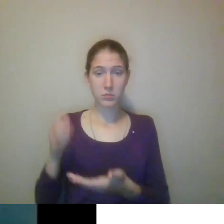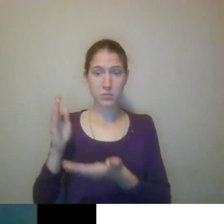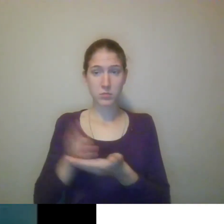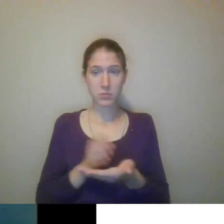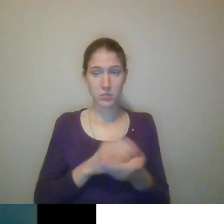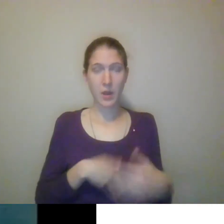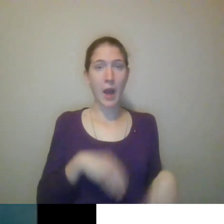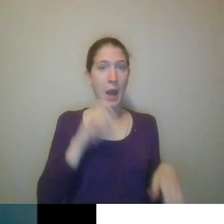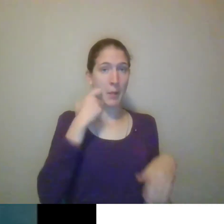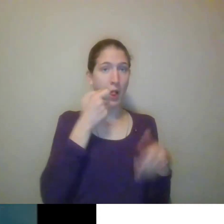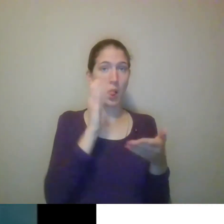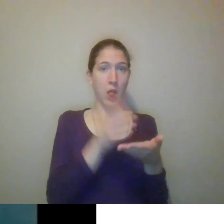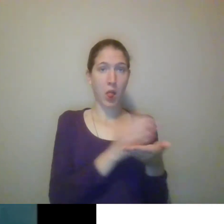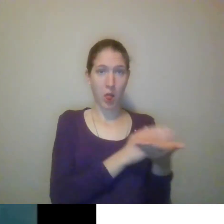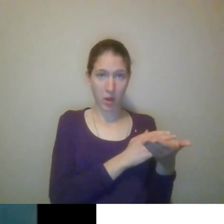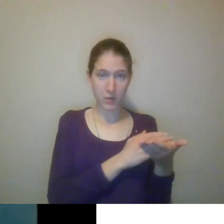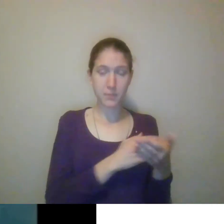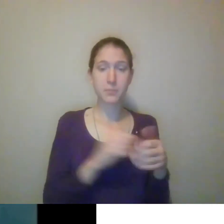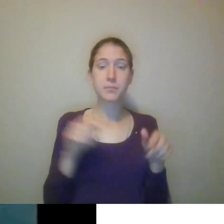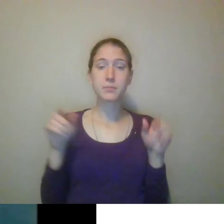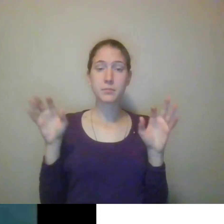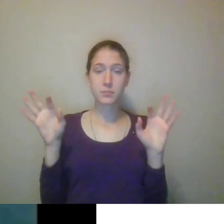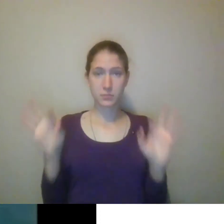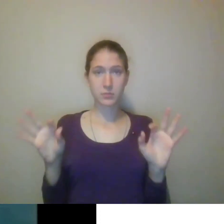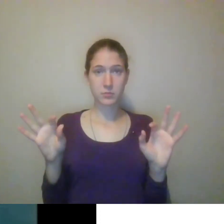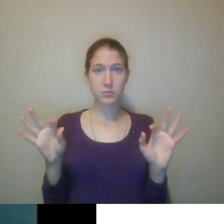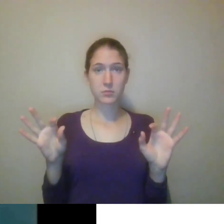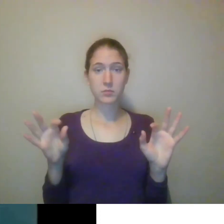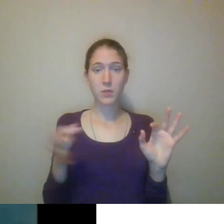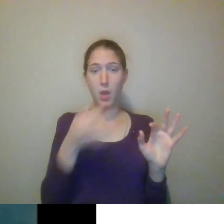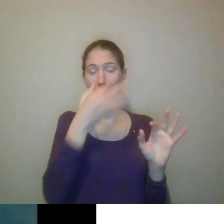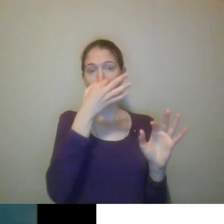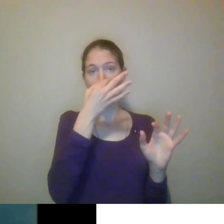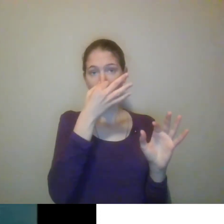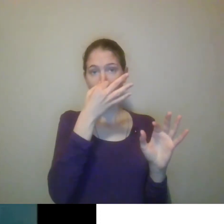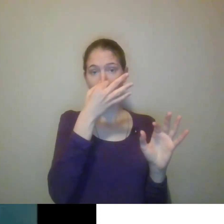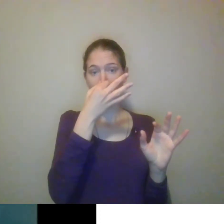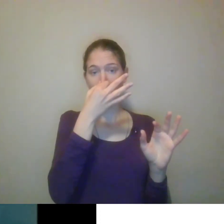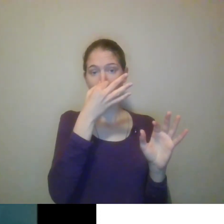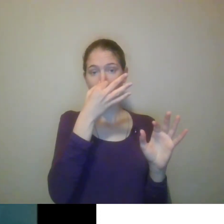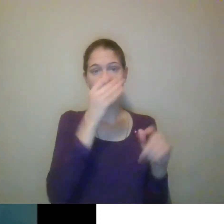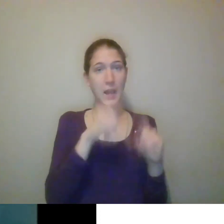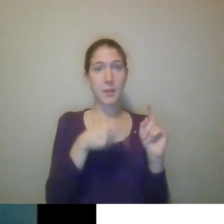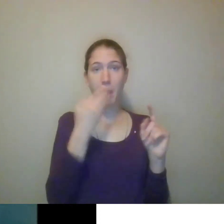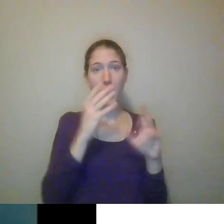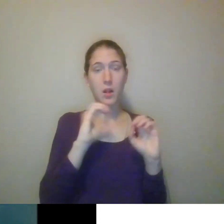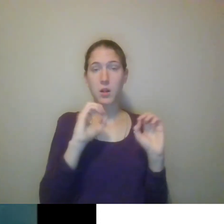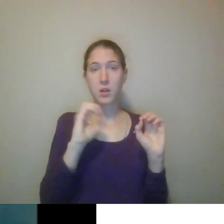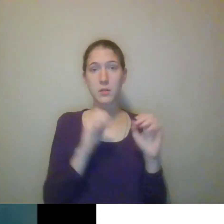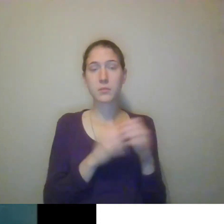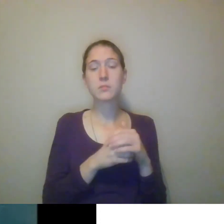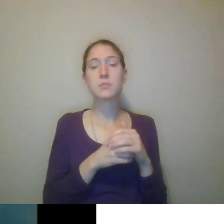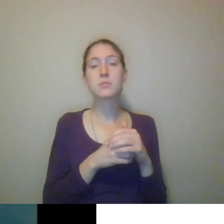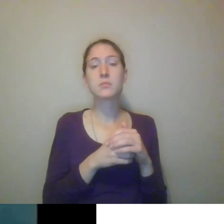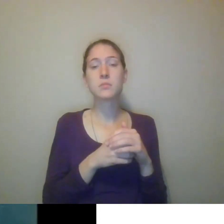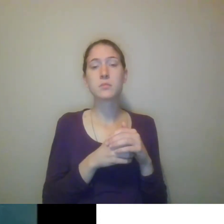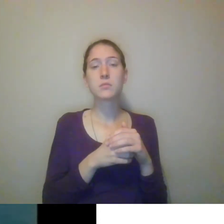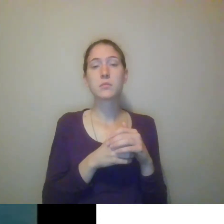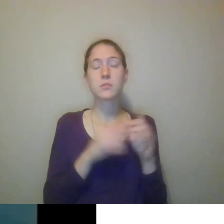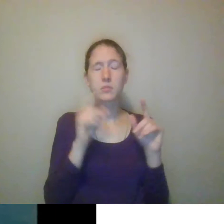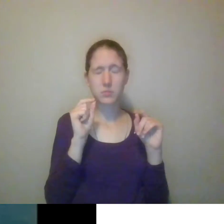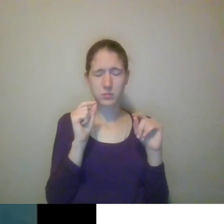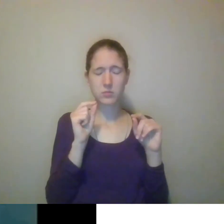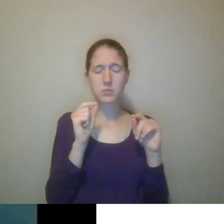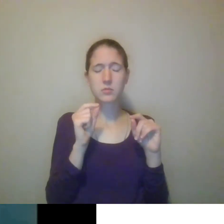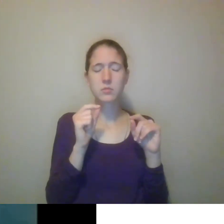and a piece of apple. All right? Take and close your nose. All right? Pinch off your nose so you can't smell.